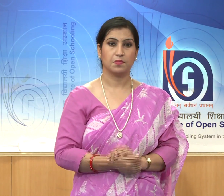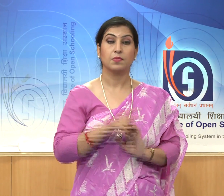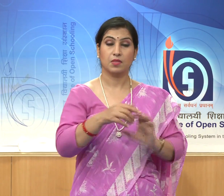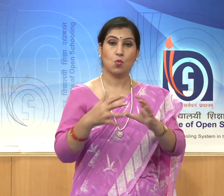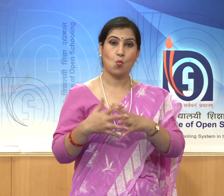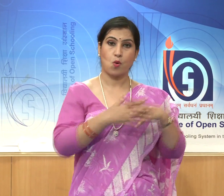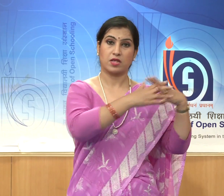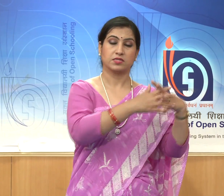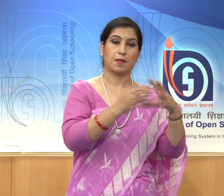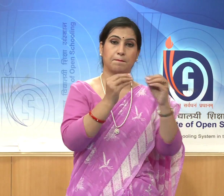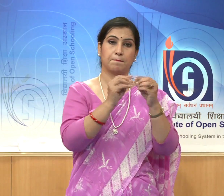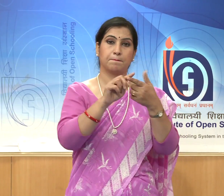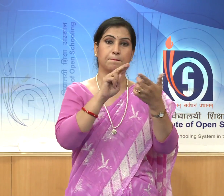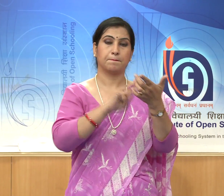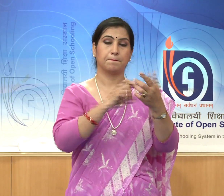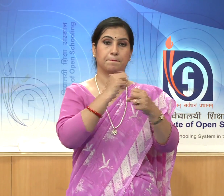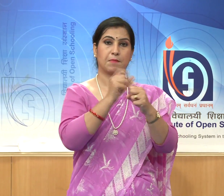in West Bengal.